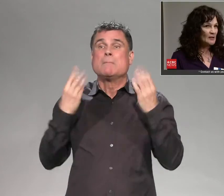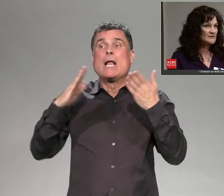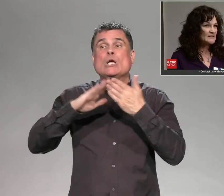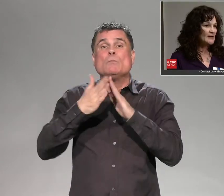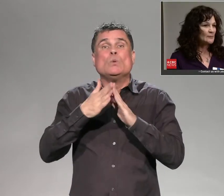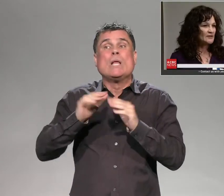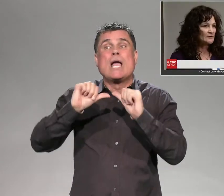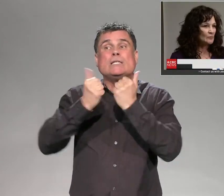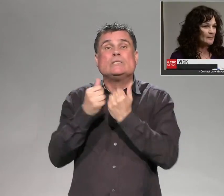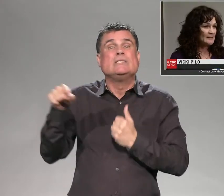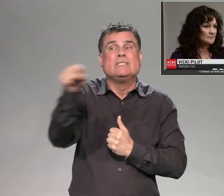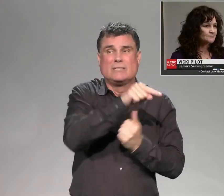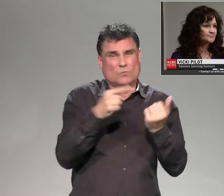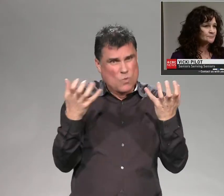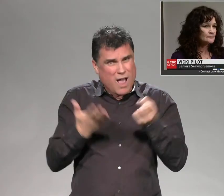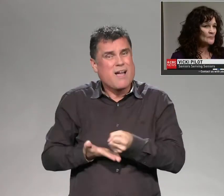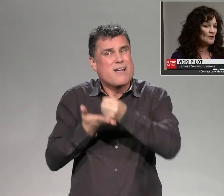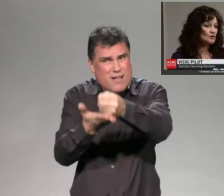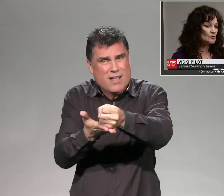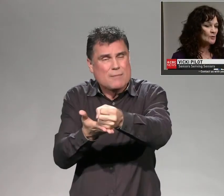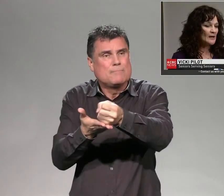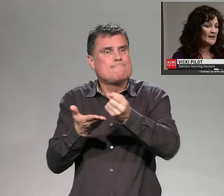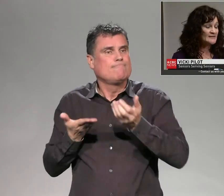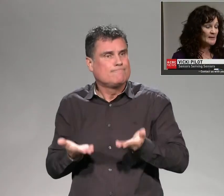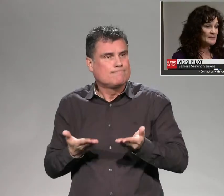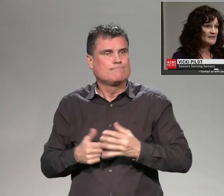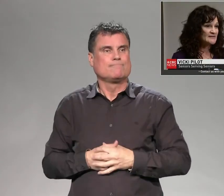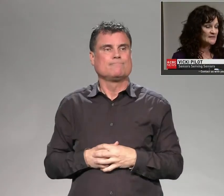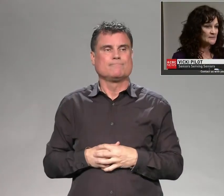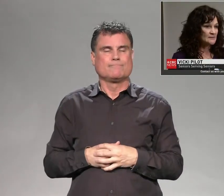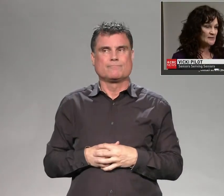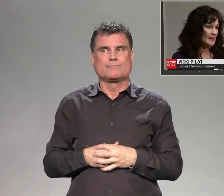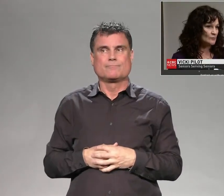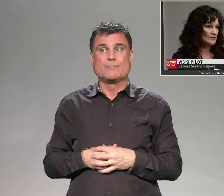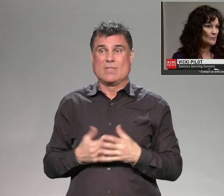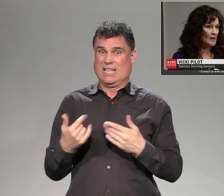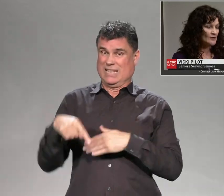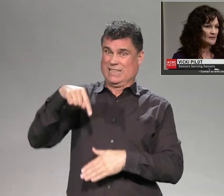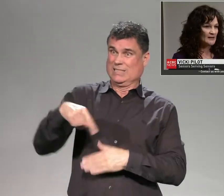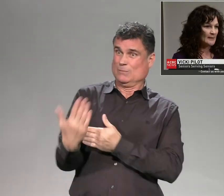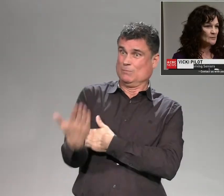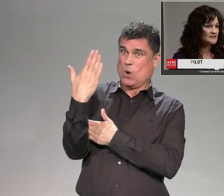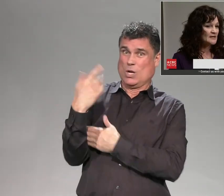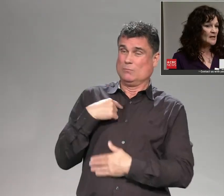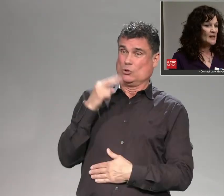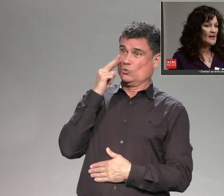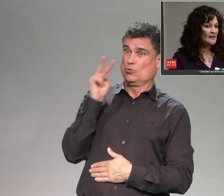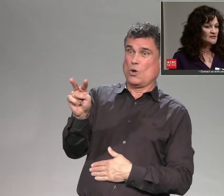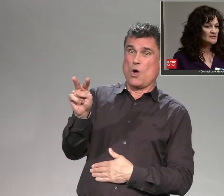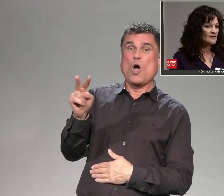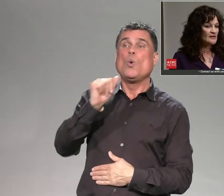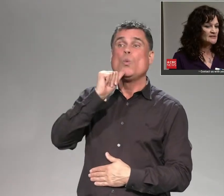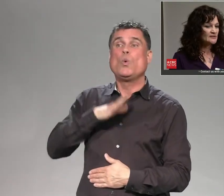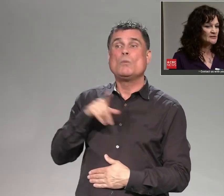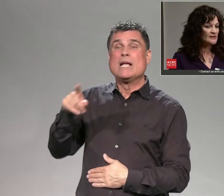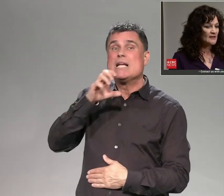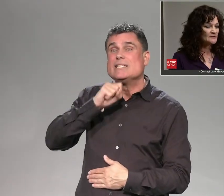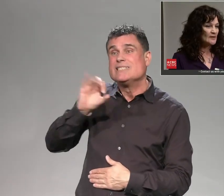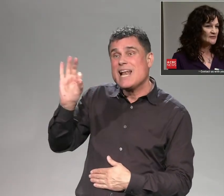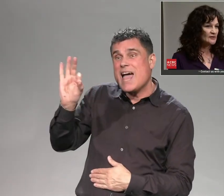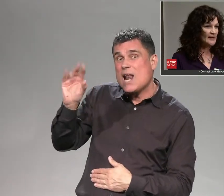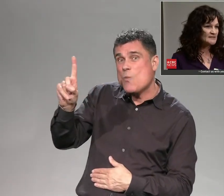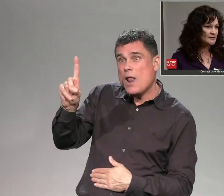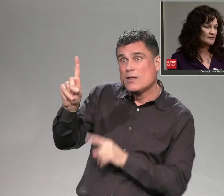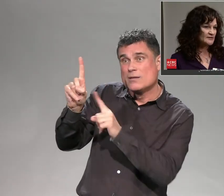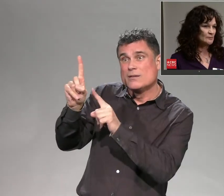This morning it was a 91-year-old woman who has diabetes and can't really walk or get about, and she's very concerned, and